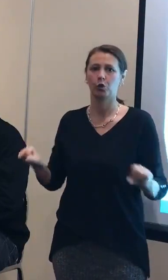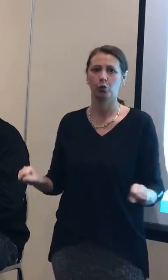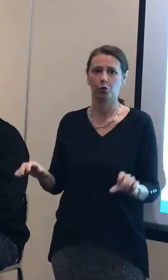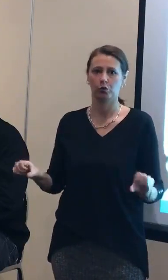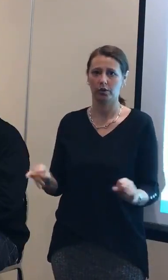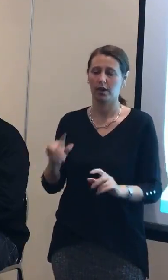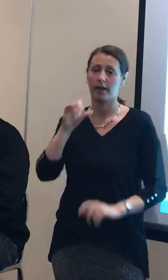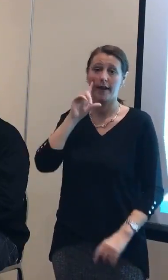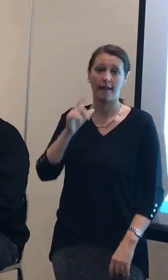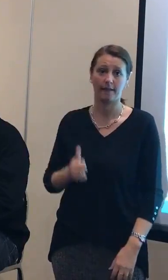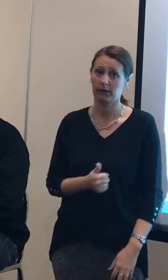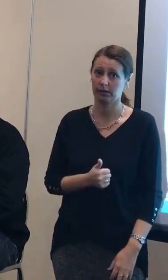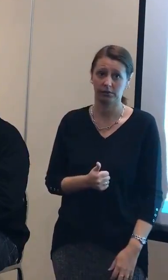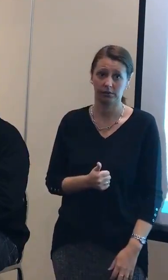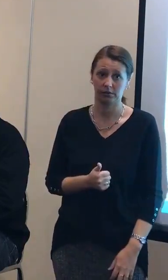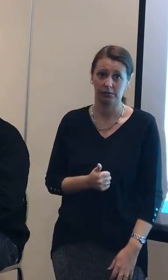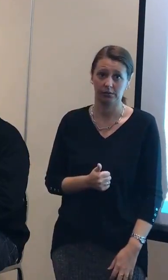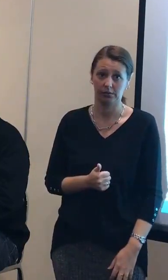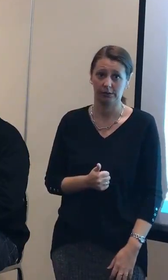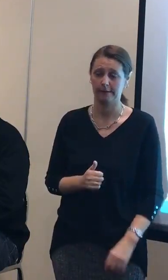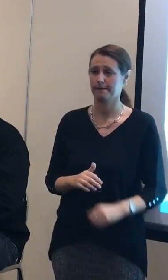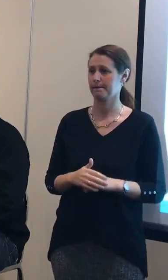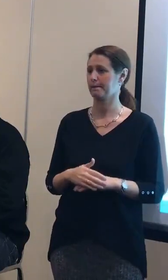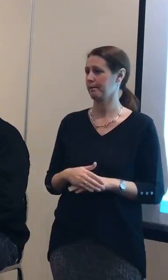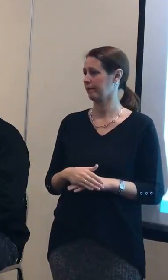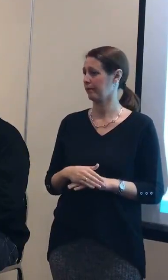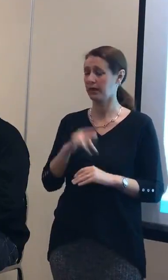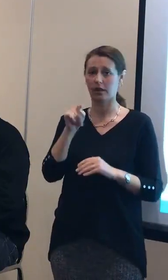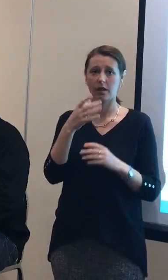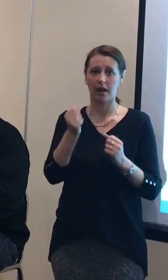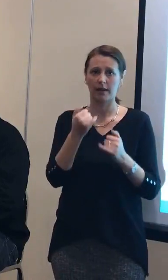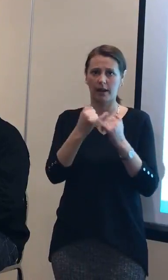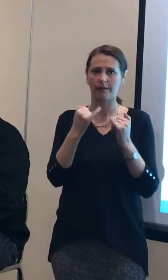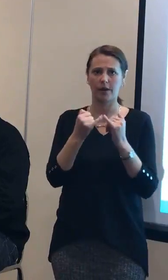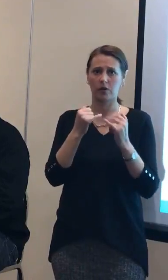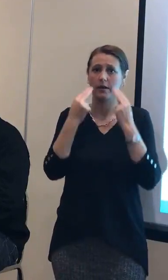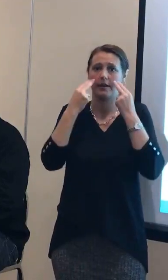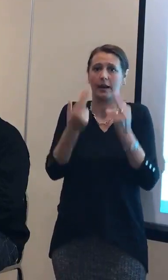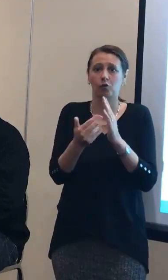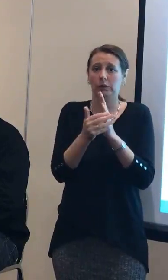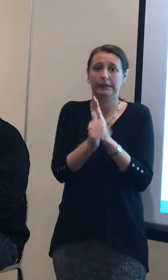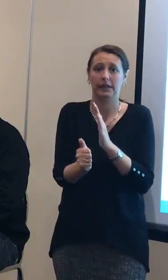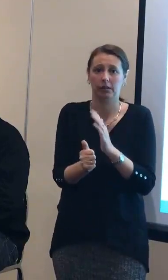he loved it and had a very natural skill,